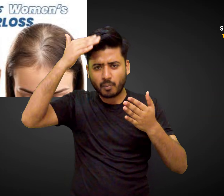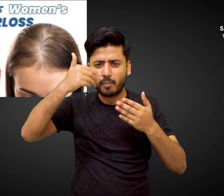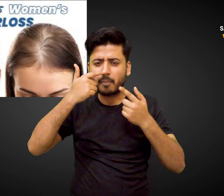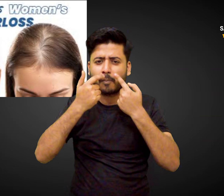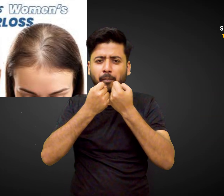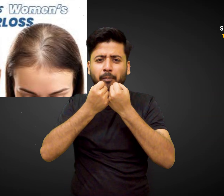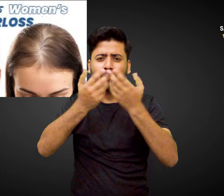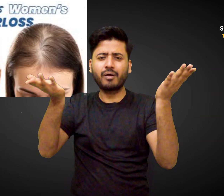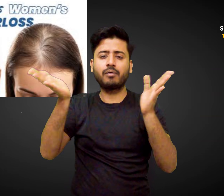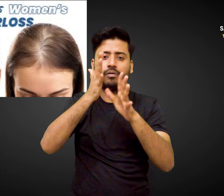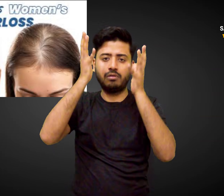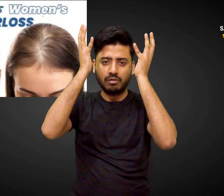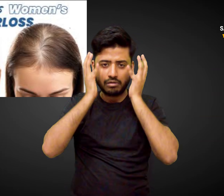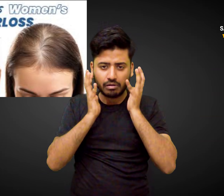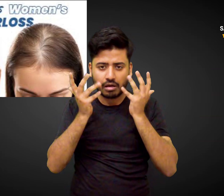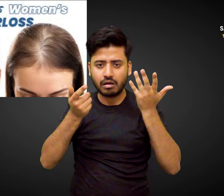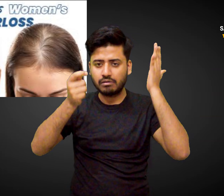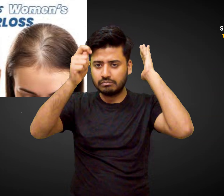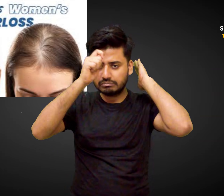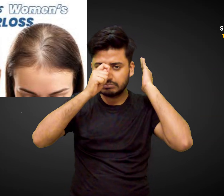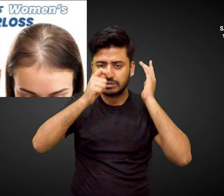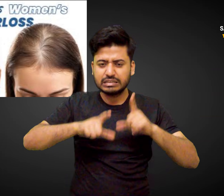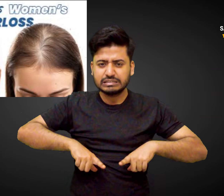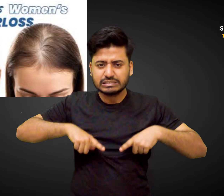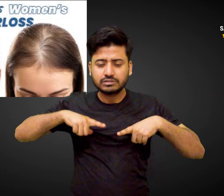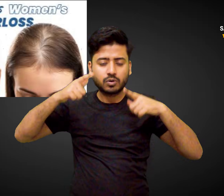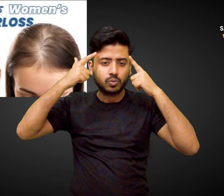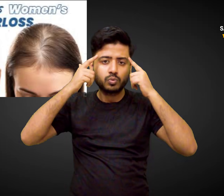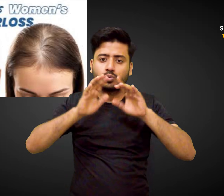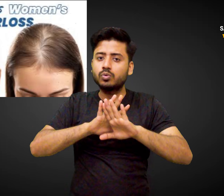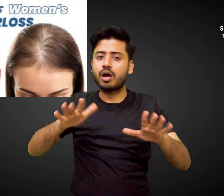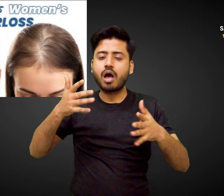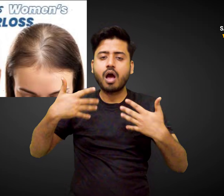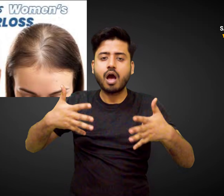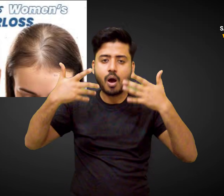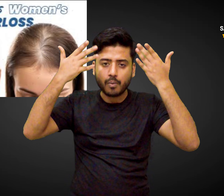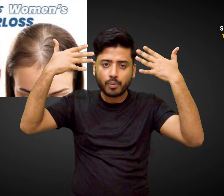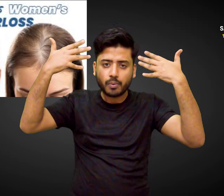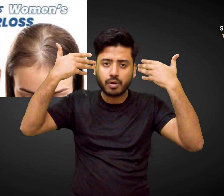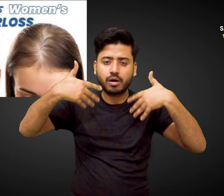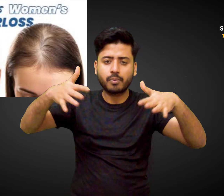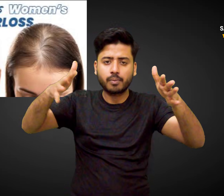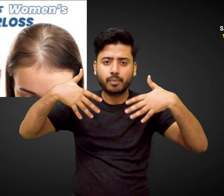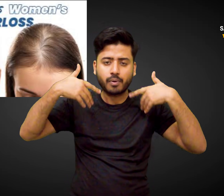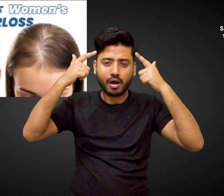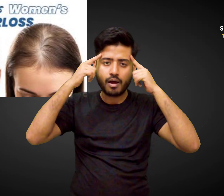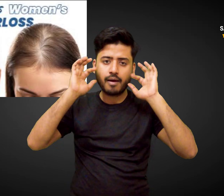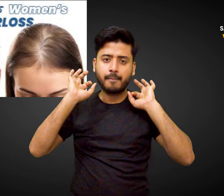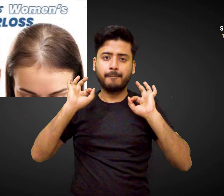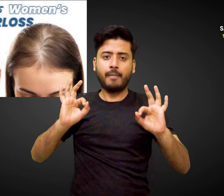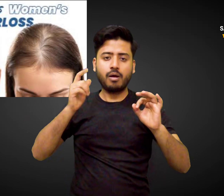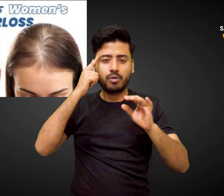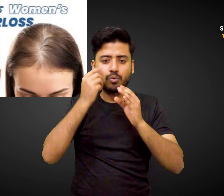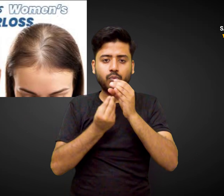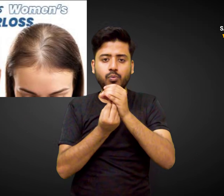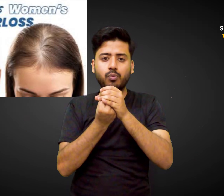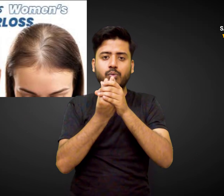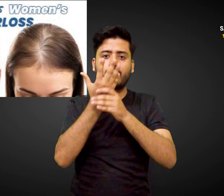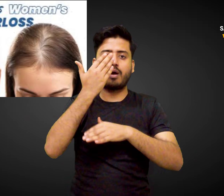Be From Hair Safe Reel does not appear to be a standard industry slogan or a recognized brand acronym. It may refer